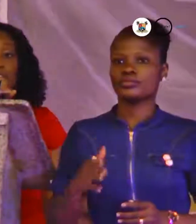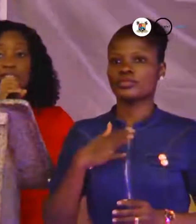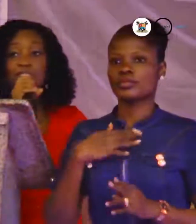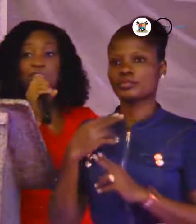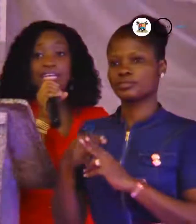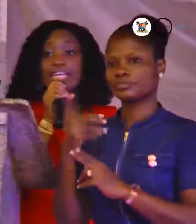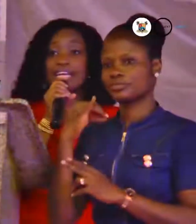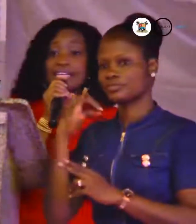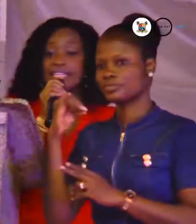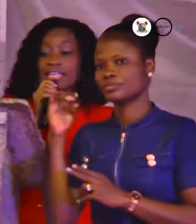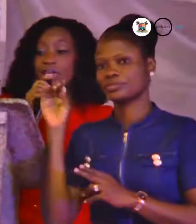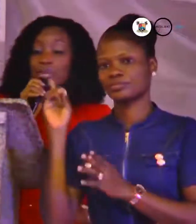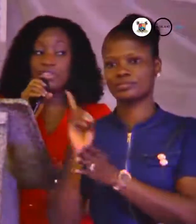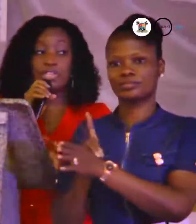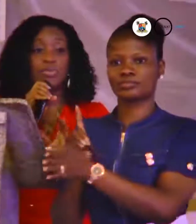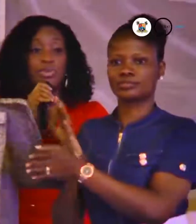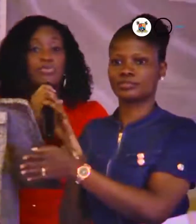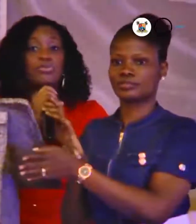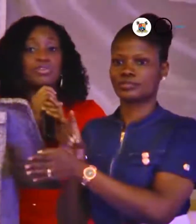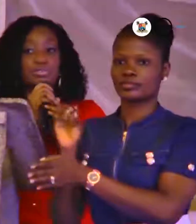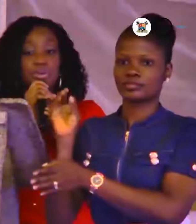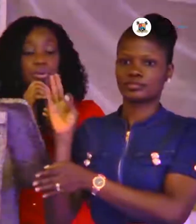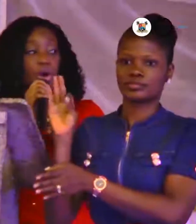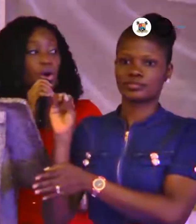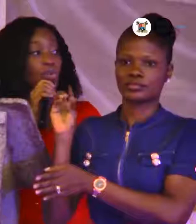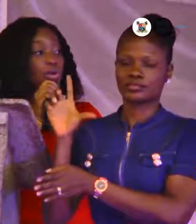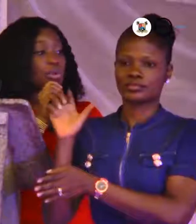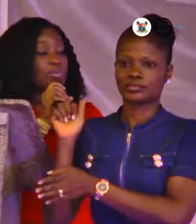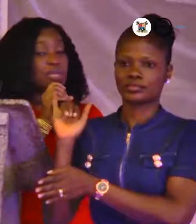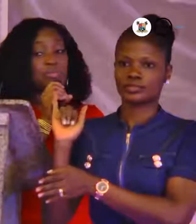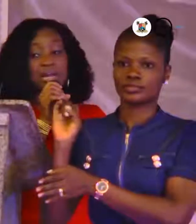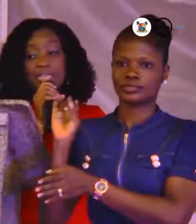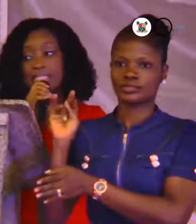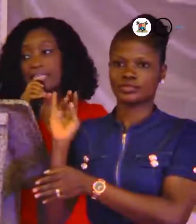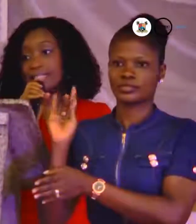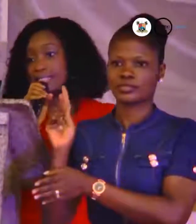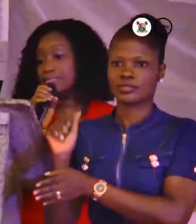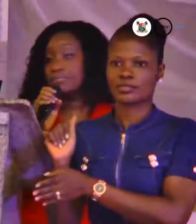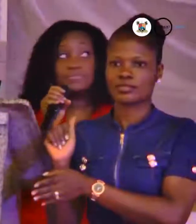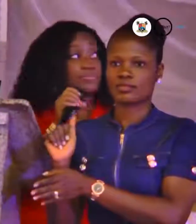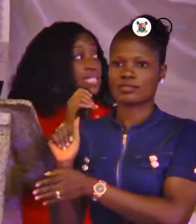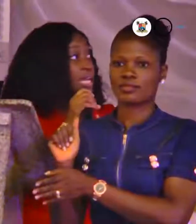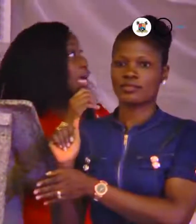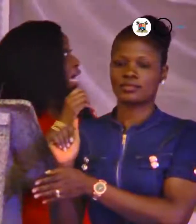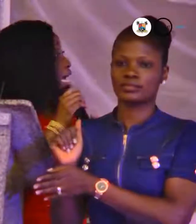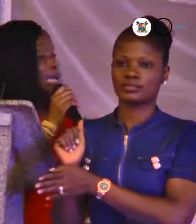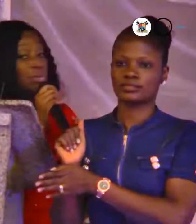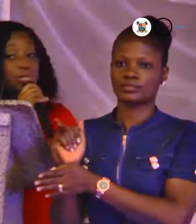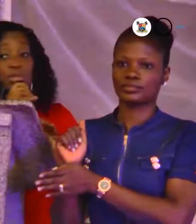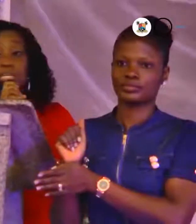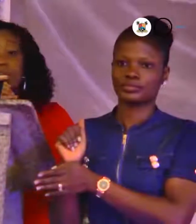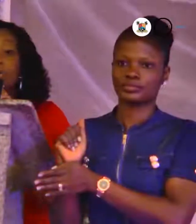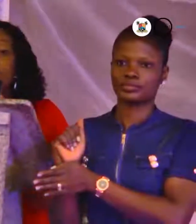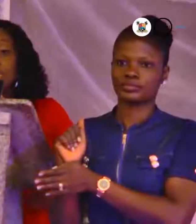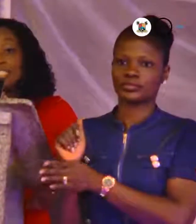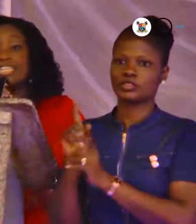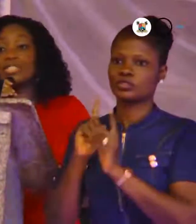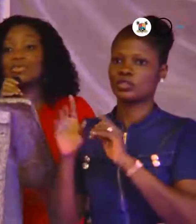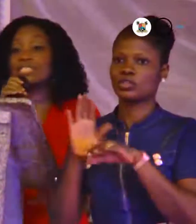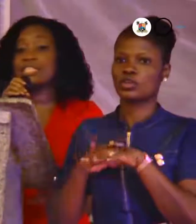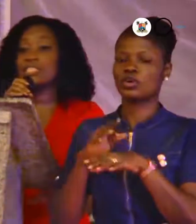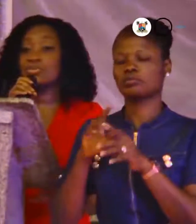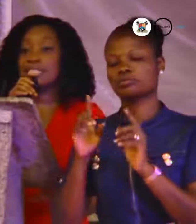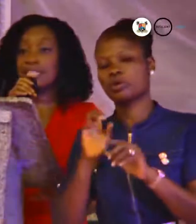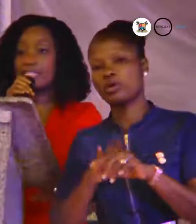name is Dr. Folayinka Dania, and I'll be giving a brief overview of what we mean by resilience. We've been talking about